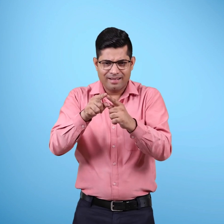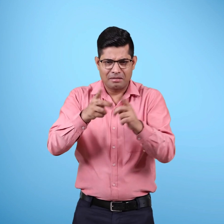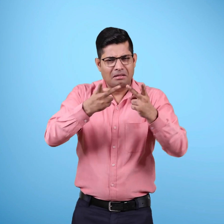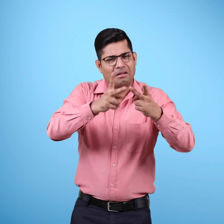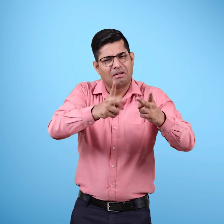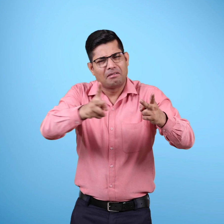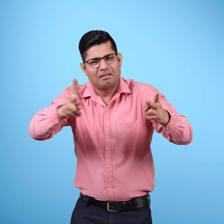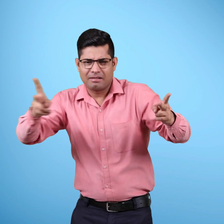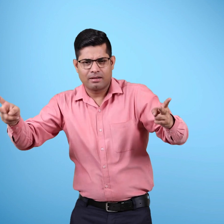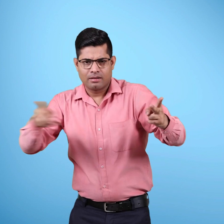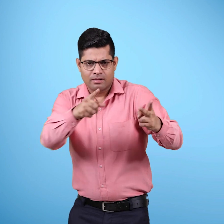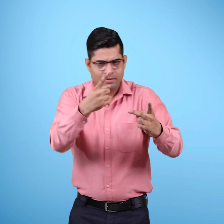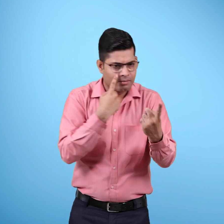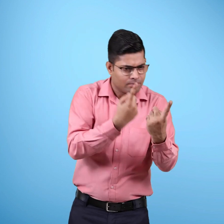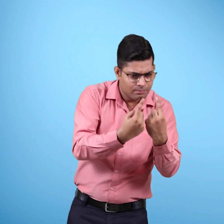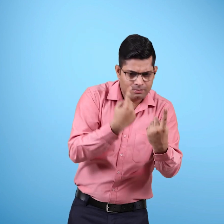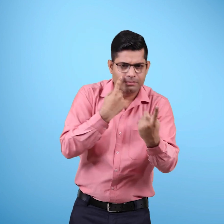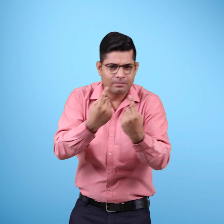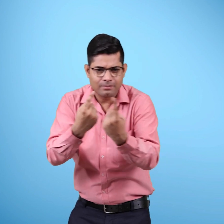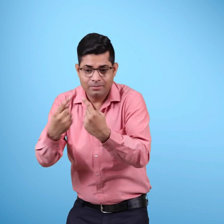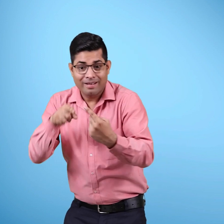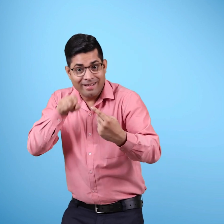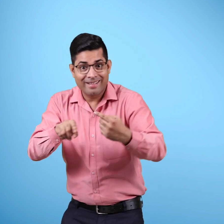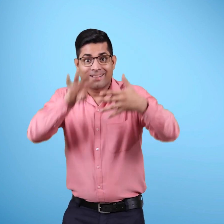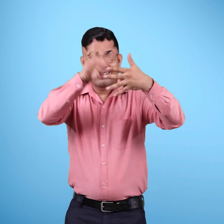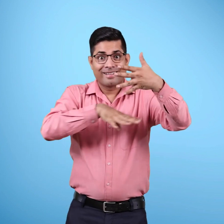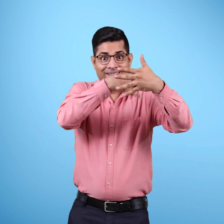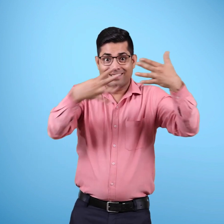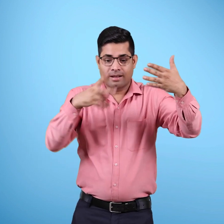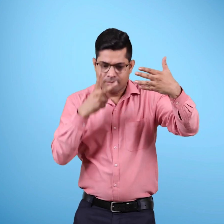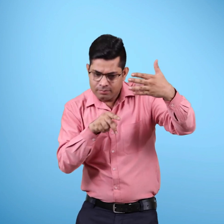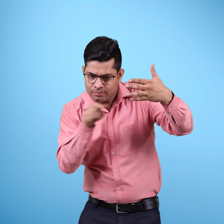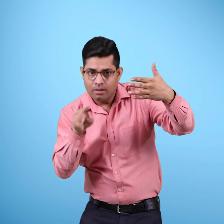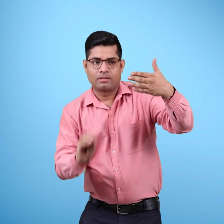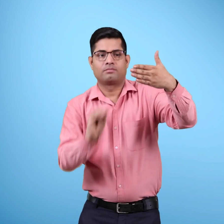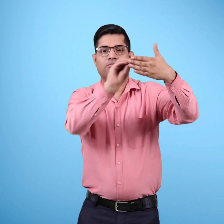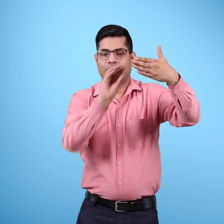We will now group all the plants we observed in Table 7.1.